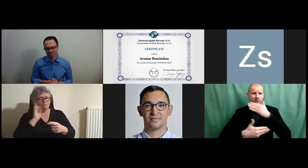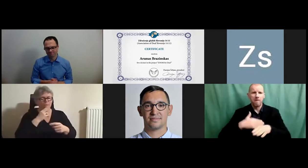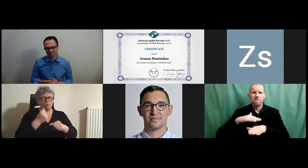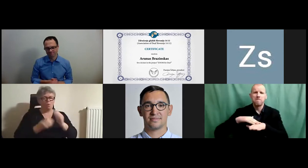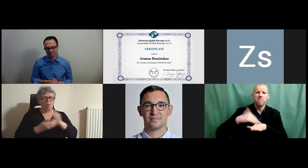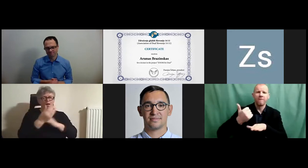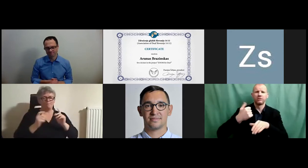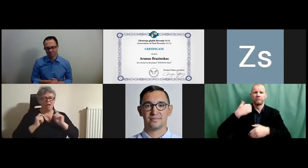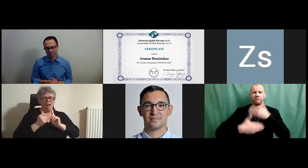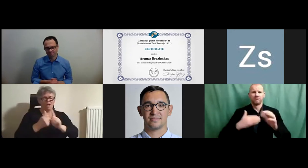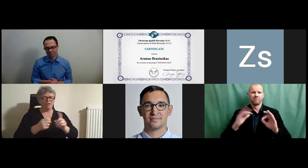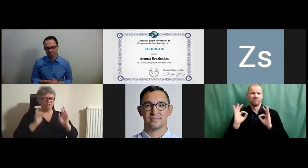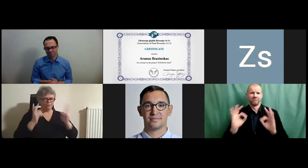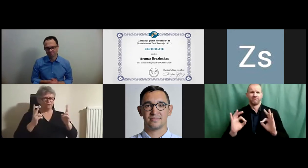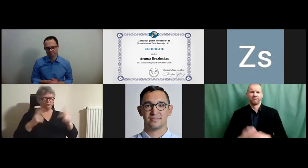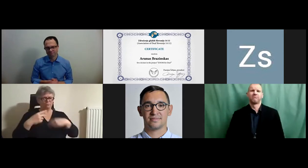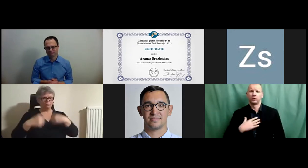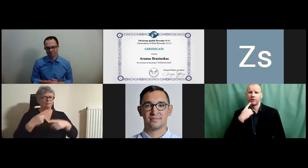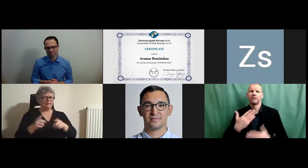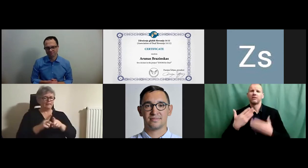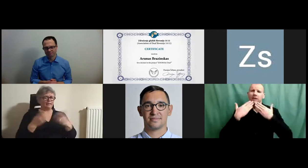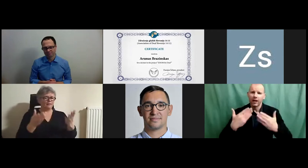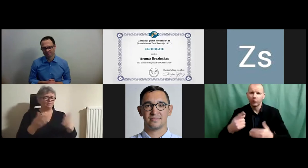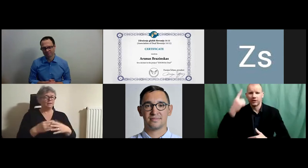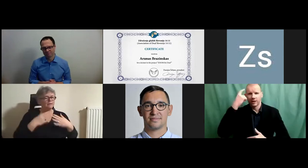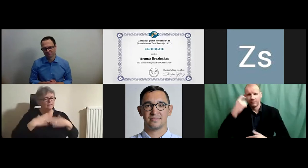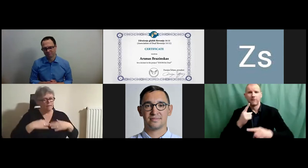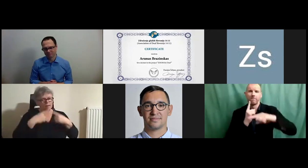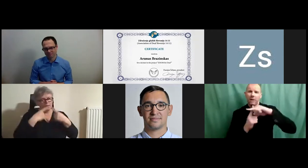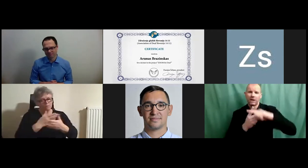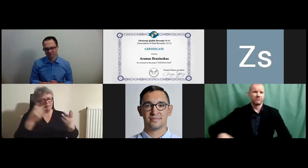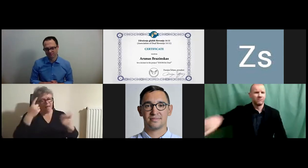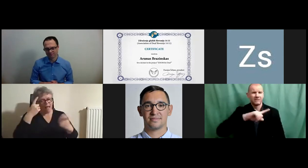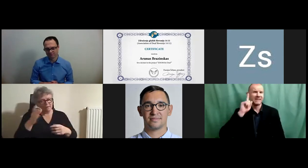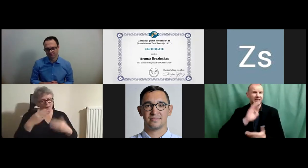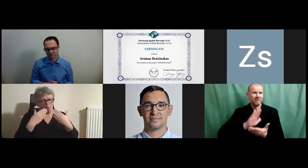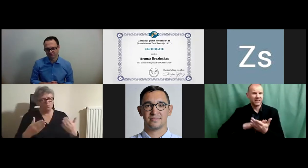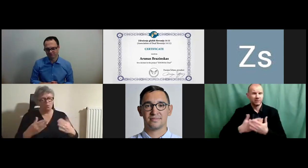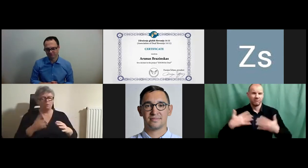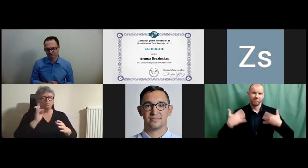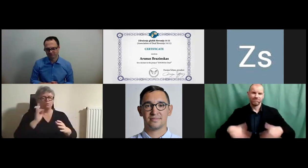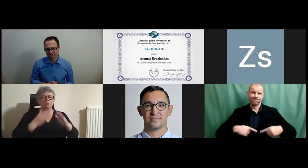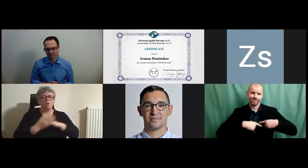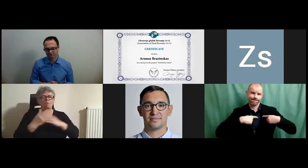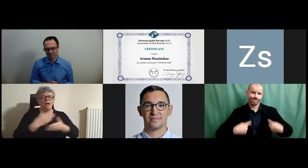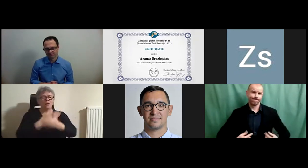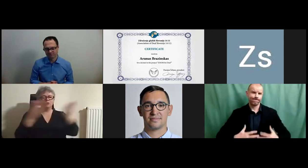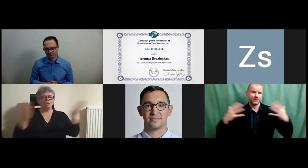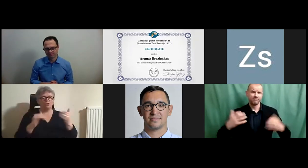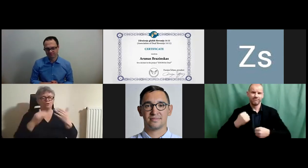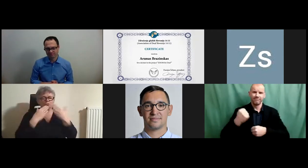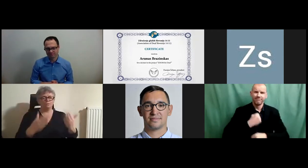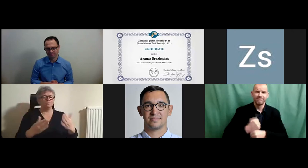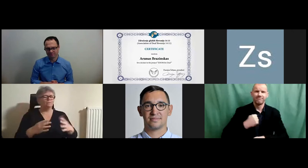can have more bilingual work happening and more bilingual interpreting. I hope this has been a positive experience for you all.